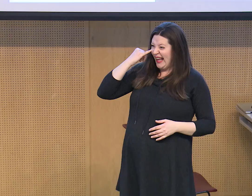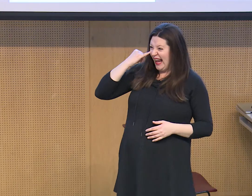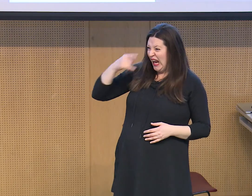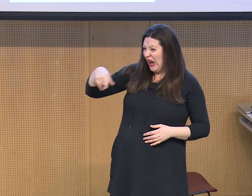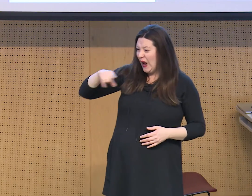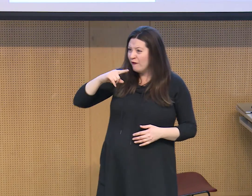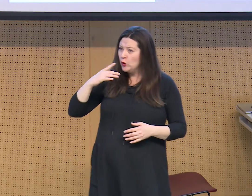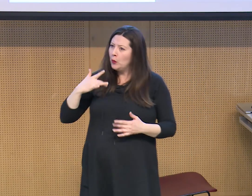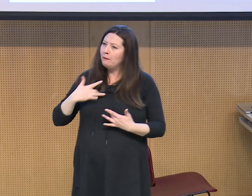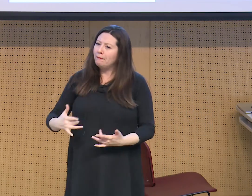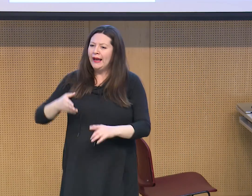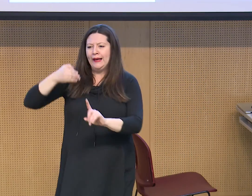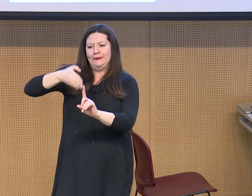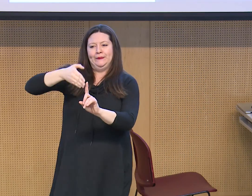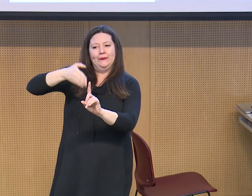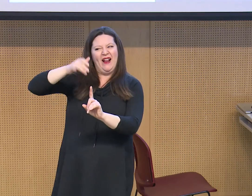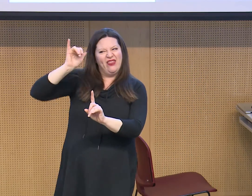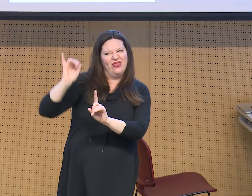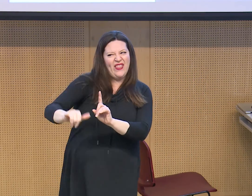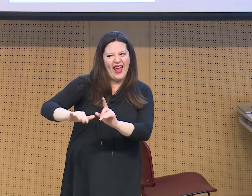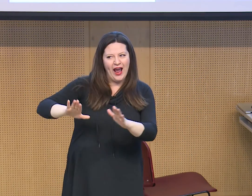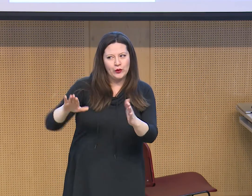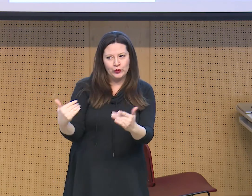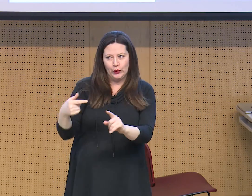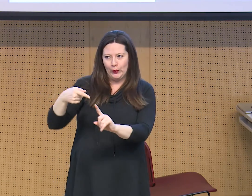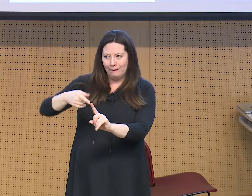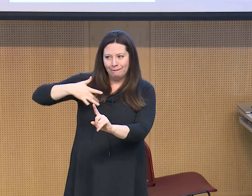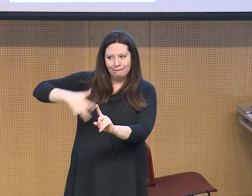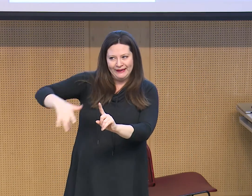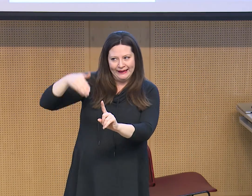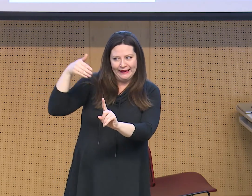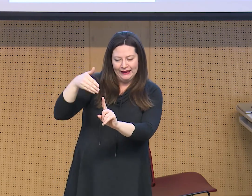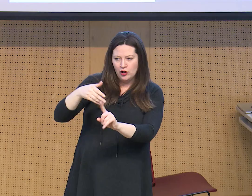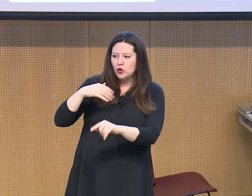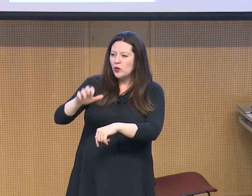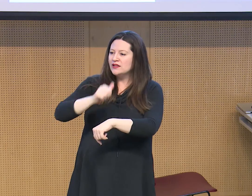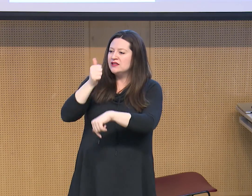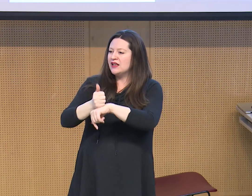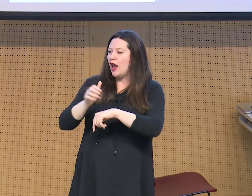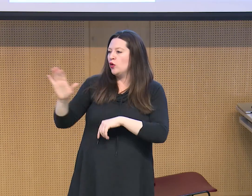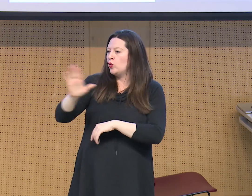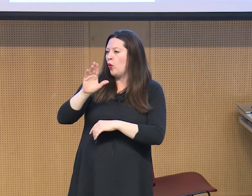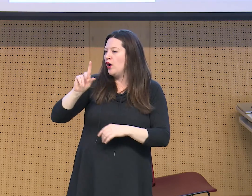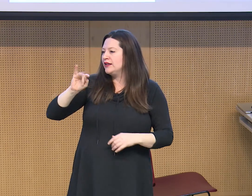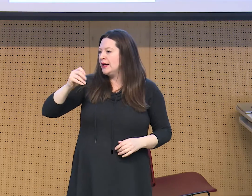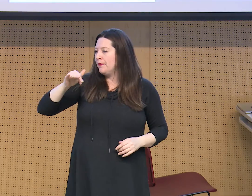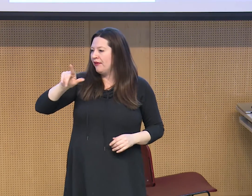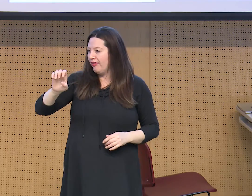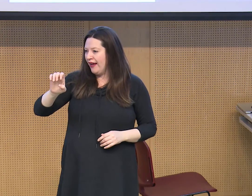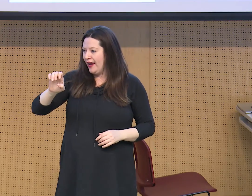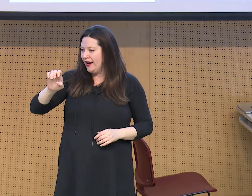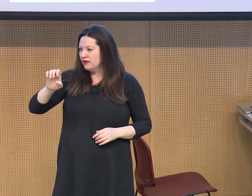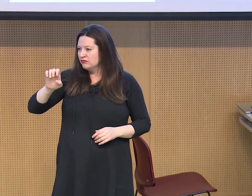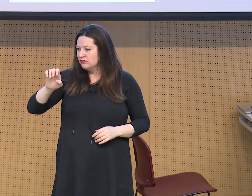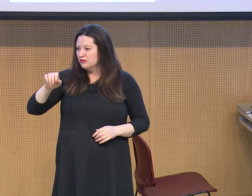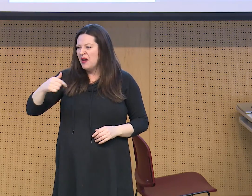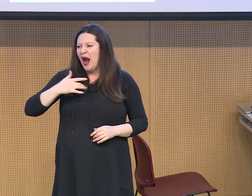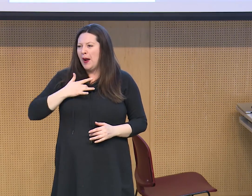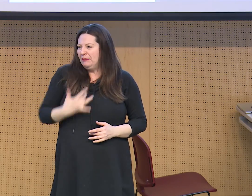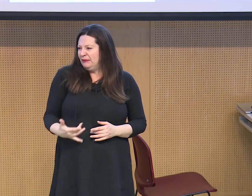Now, under personalization, you can use templates. If you tend to make the same kind of room reservation consistently, you can